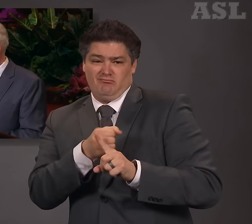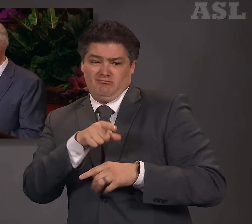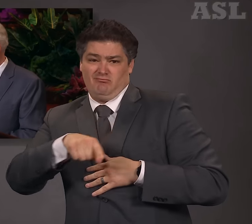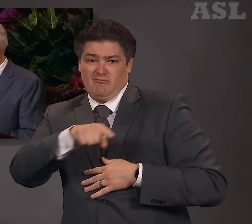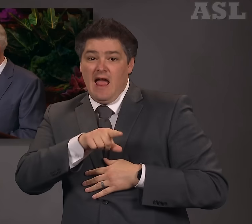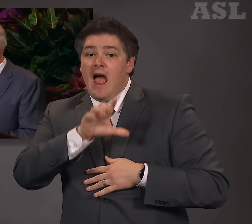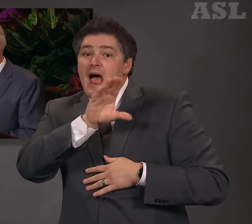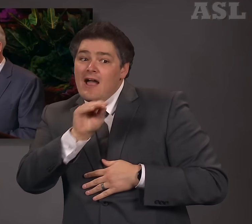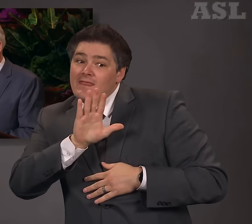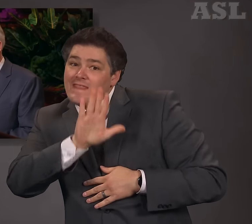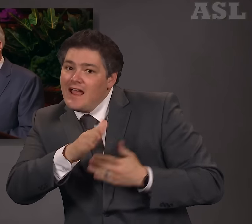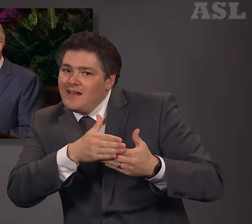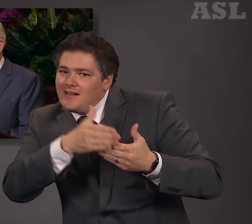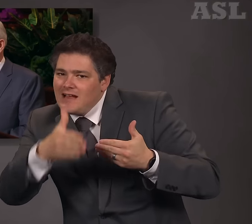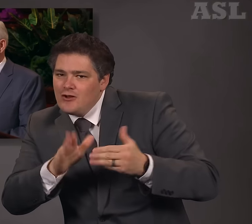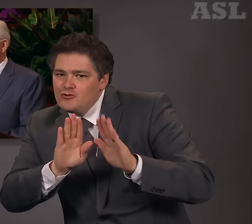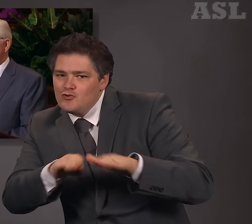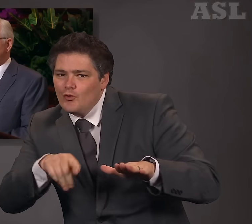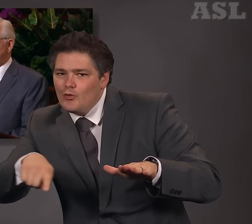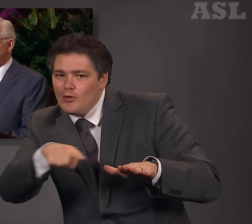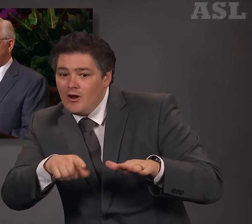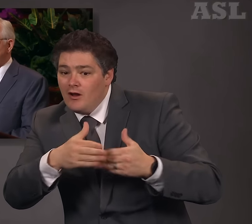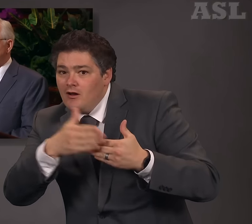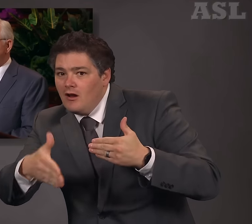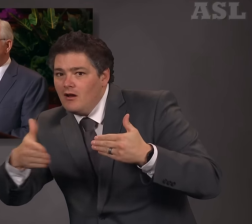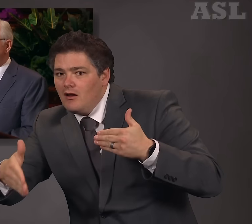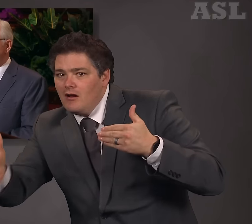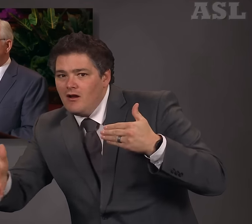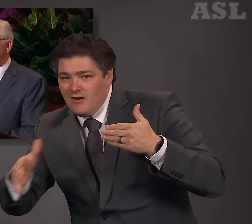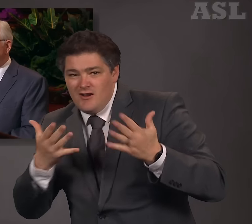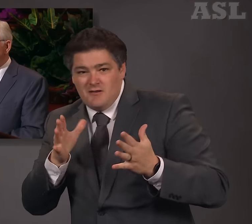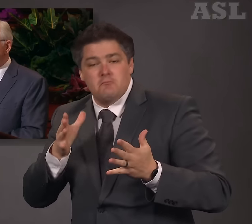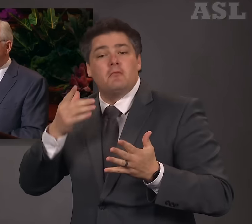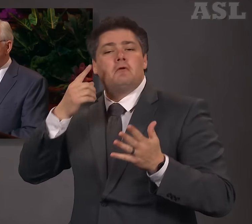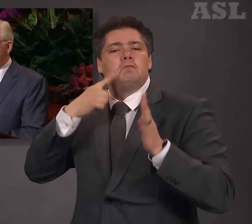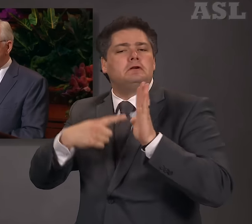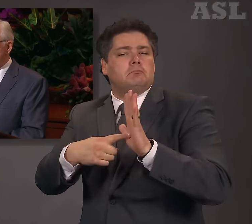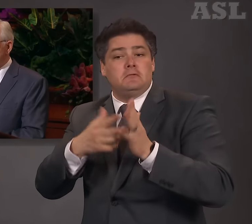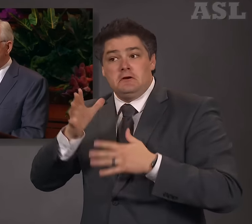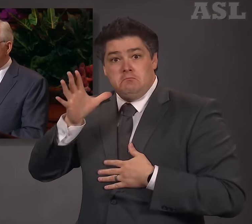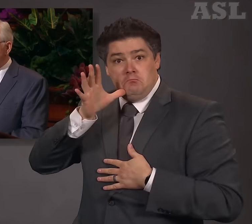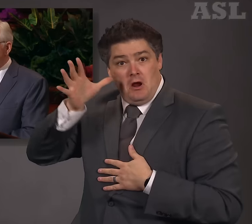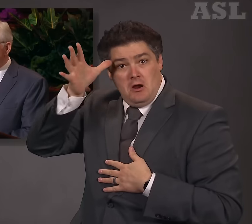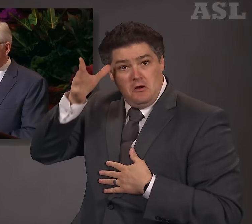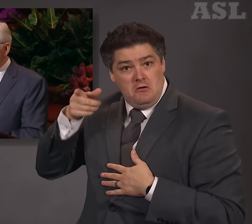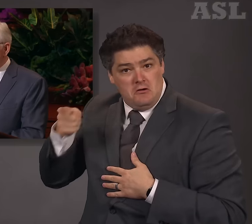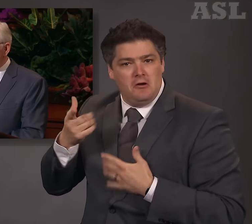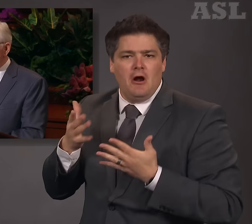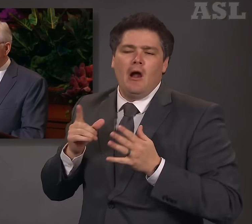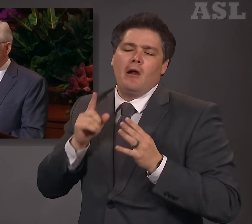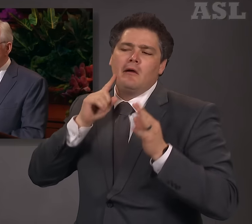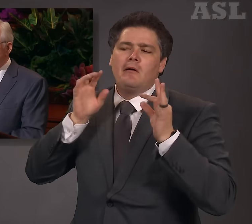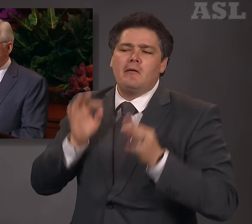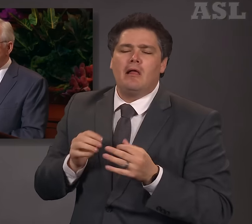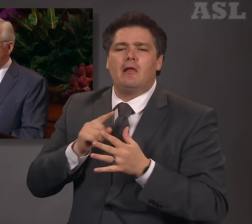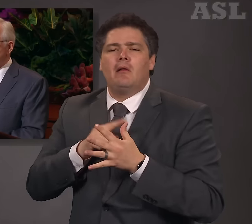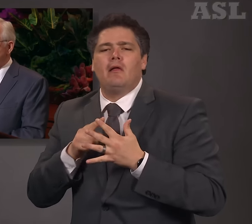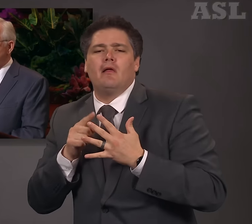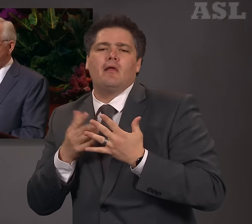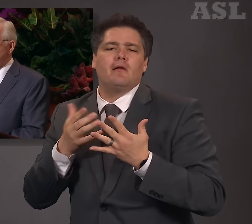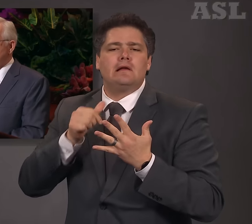next. Small equivocations in parents can produce large deviations in their